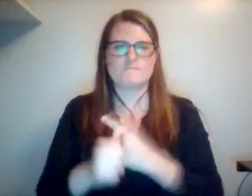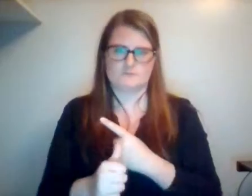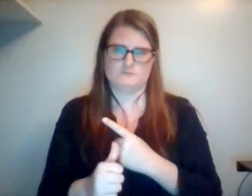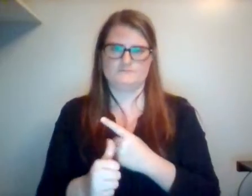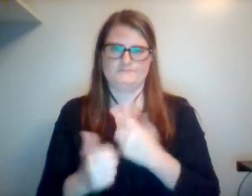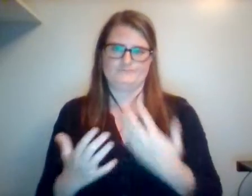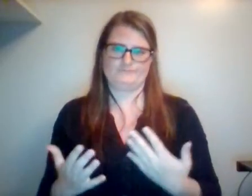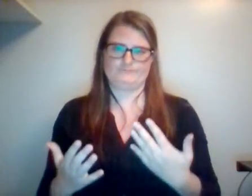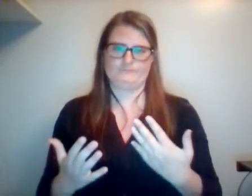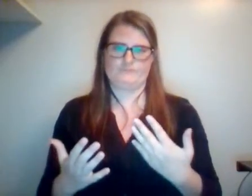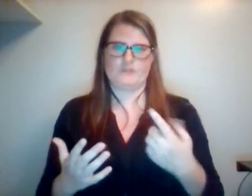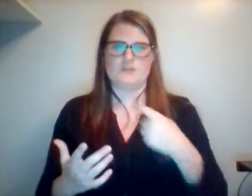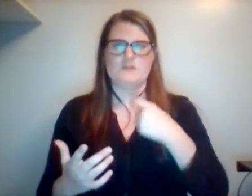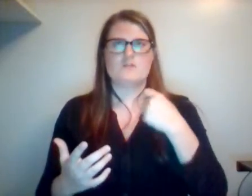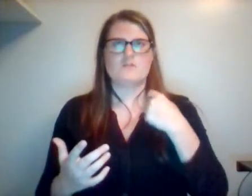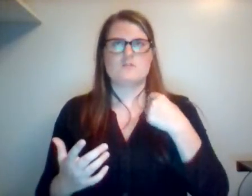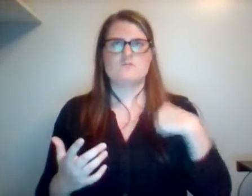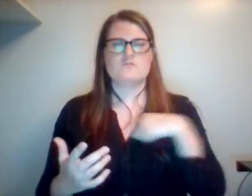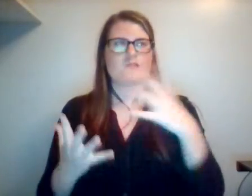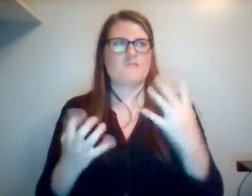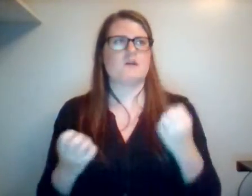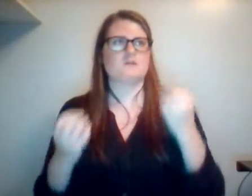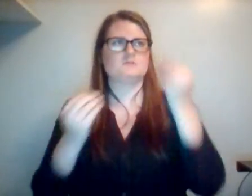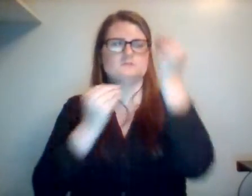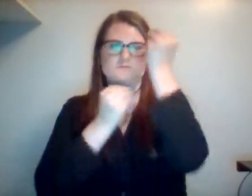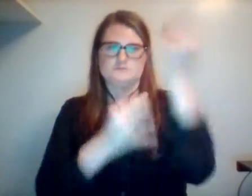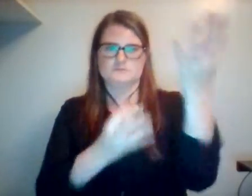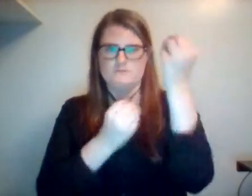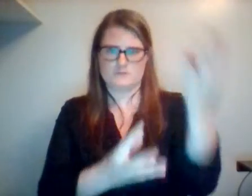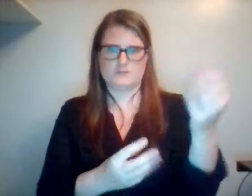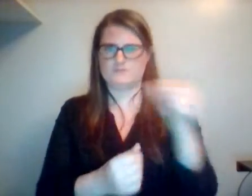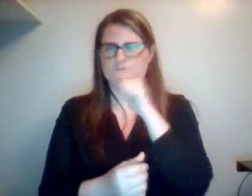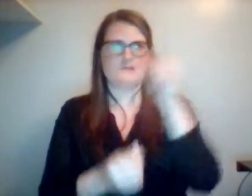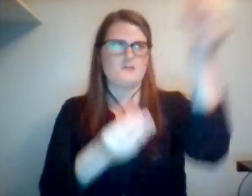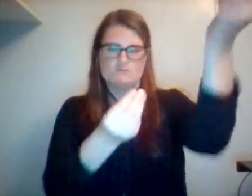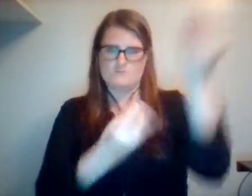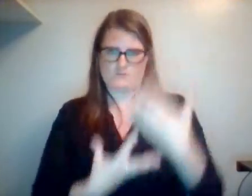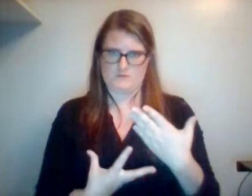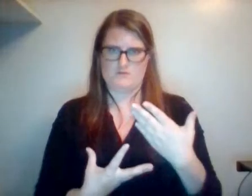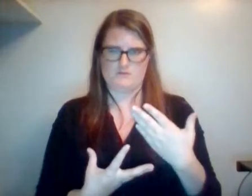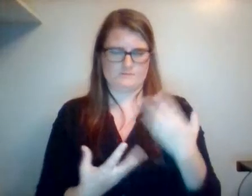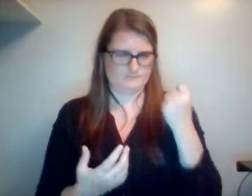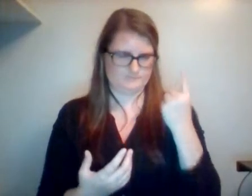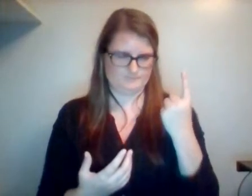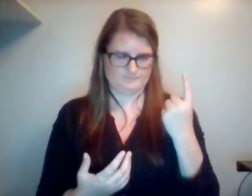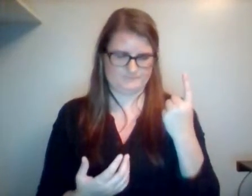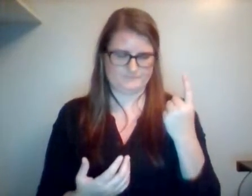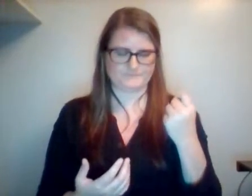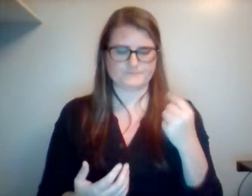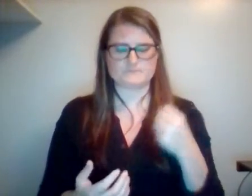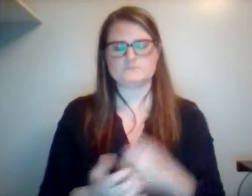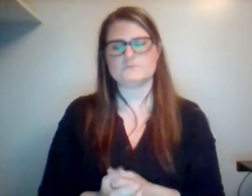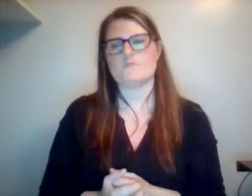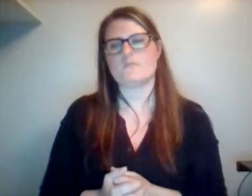people that need to be informed about what happened. And if they were smart enough, they would have been on their social media earlier. So there's a big ego trip, I